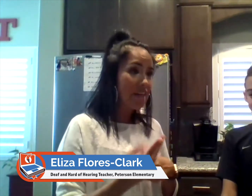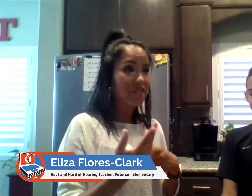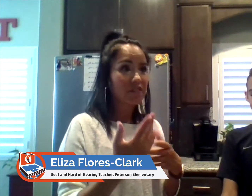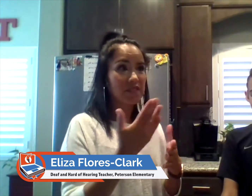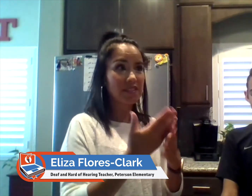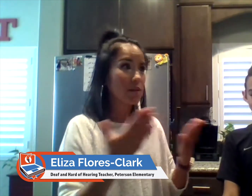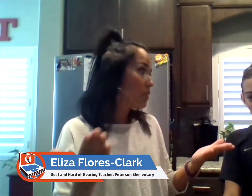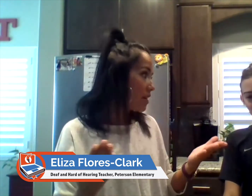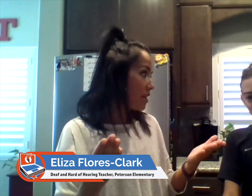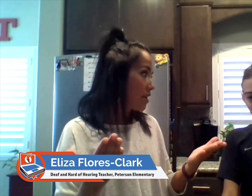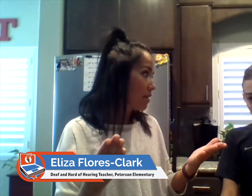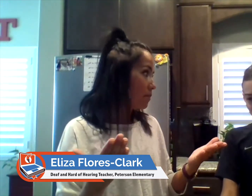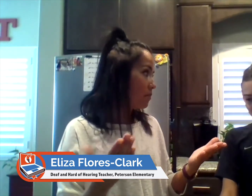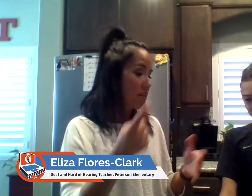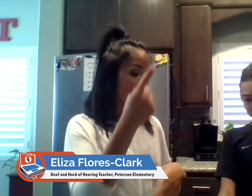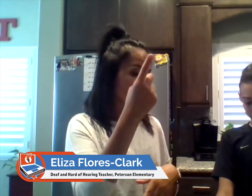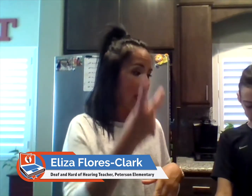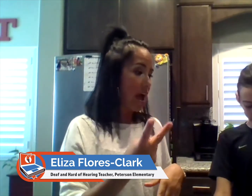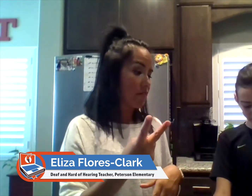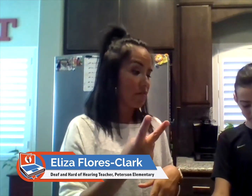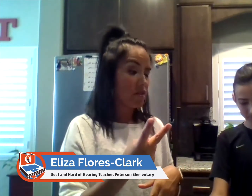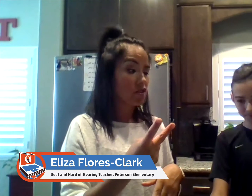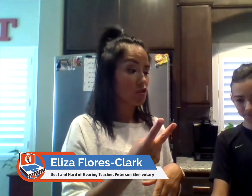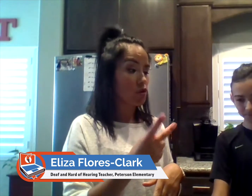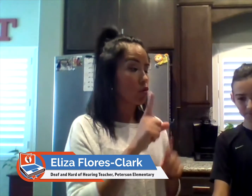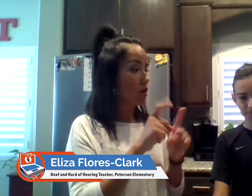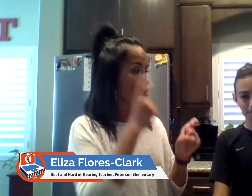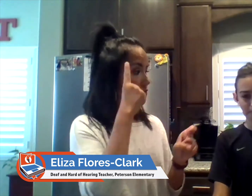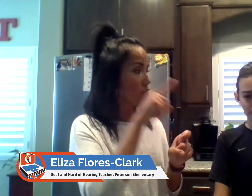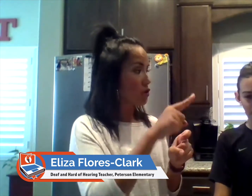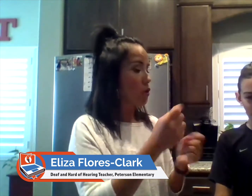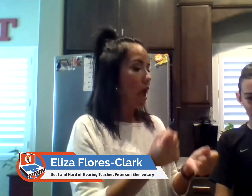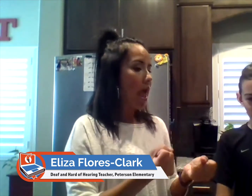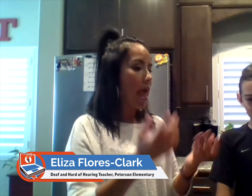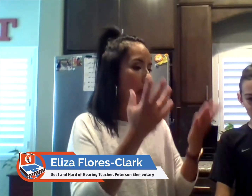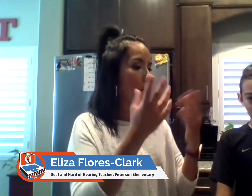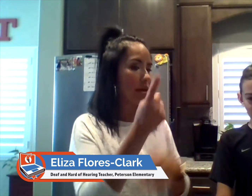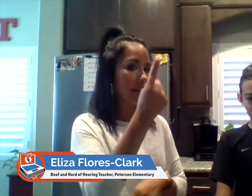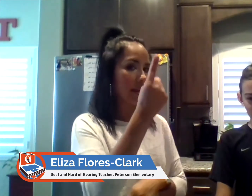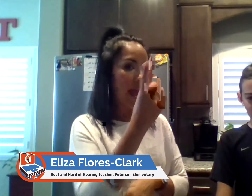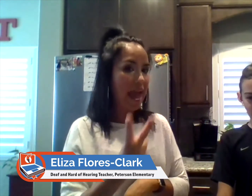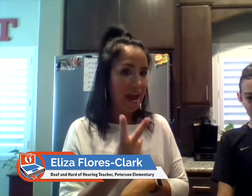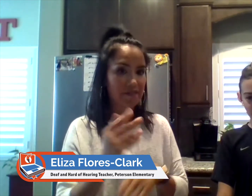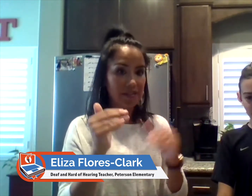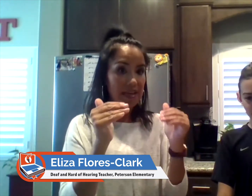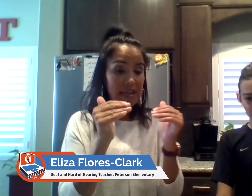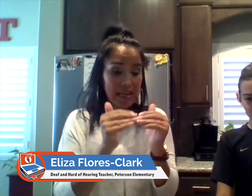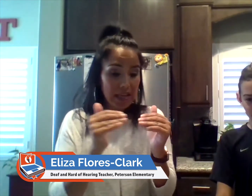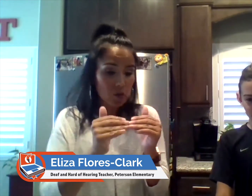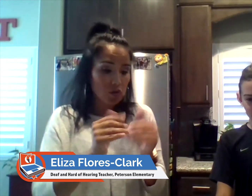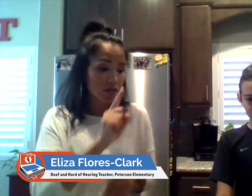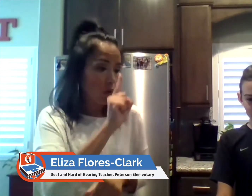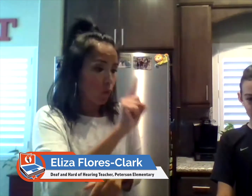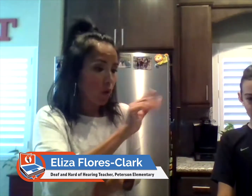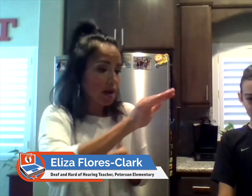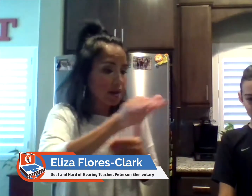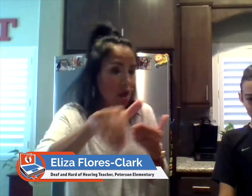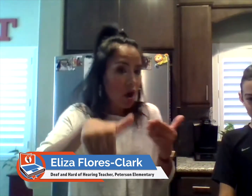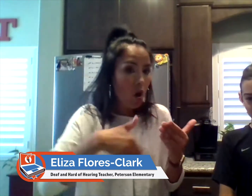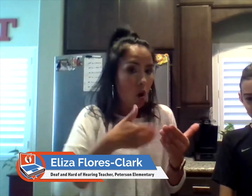of something? So half. So question for you. How many halves equals 1